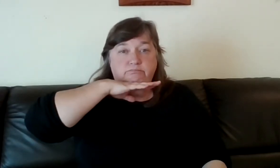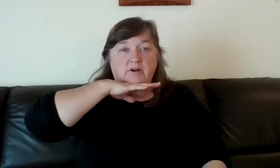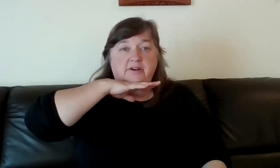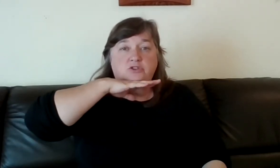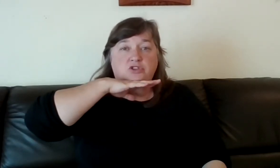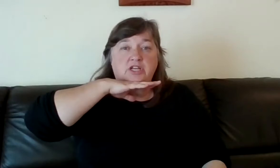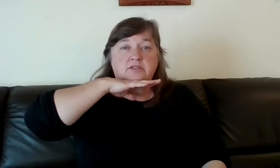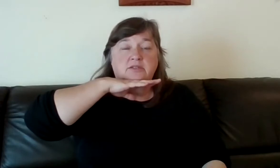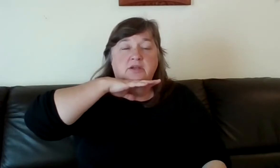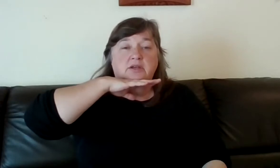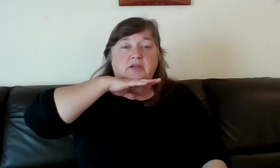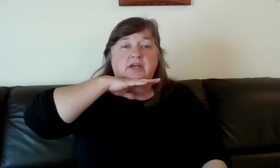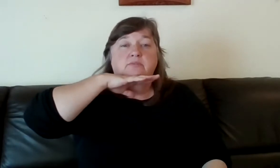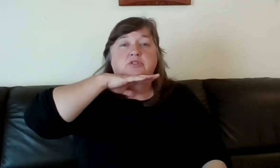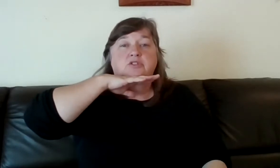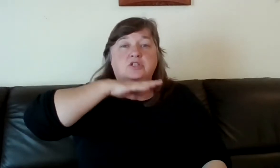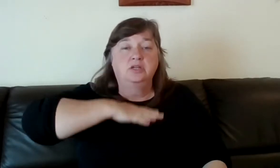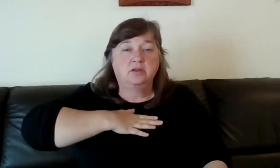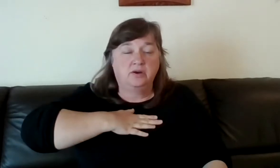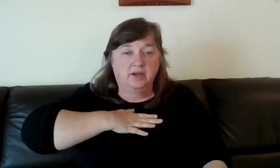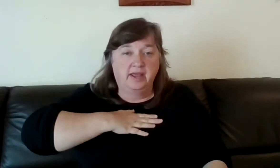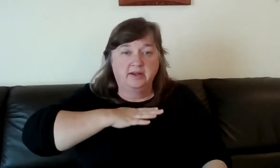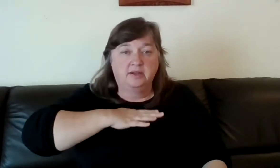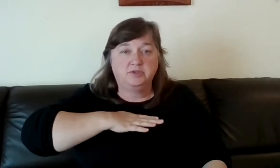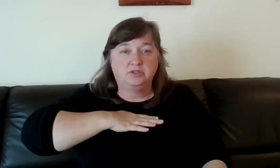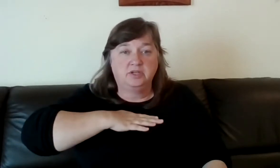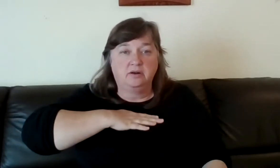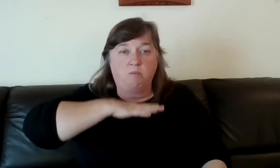puff out your cheeks and put your hand up to your chin. No,